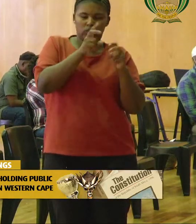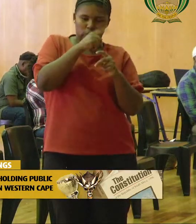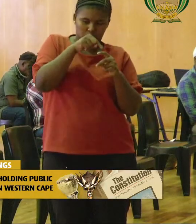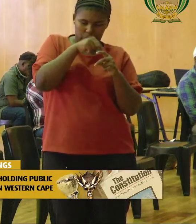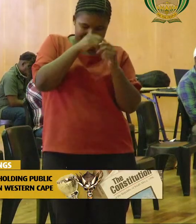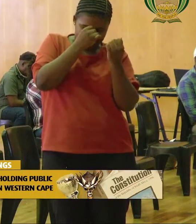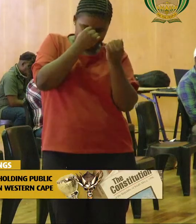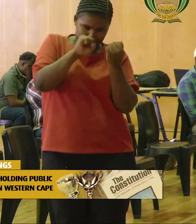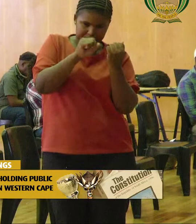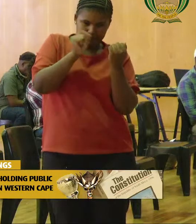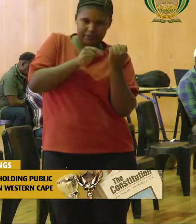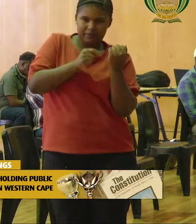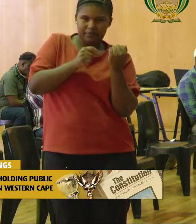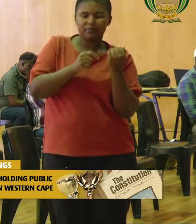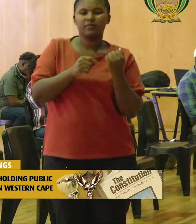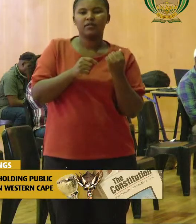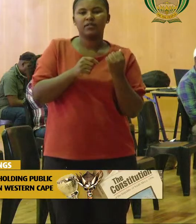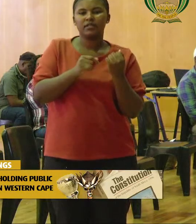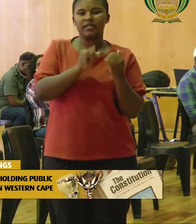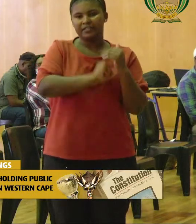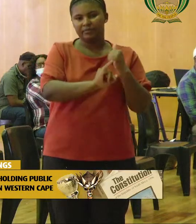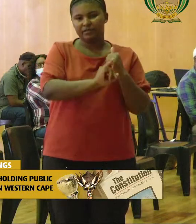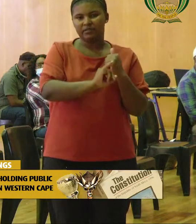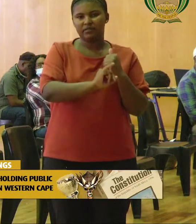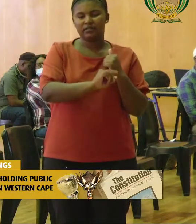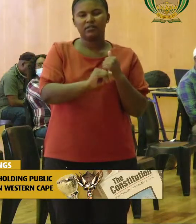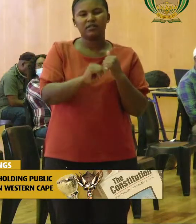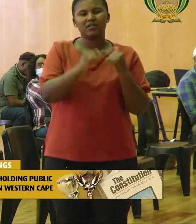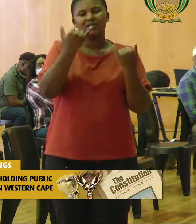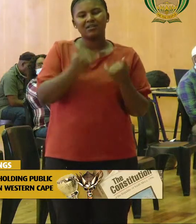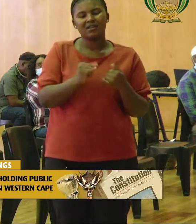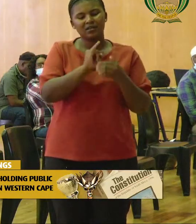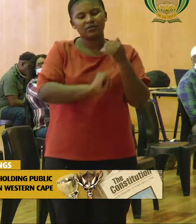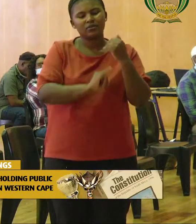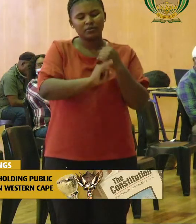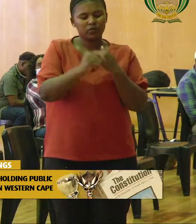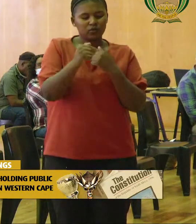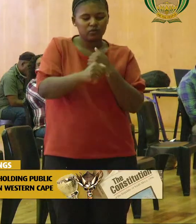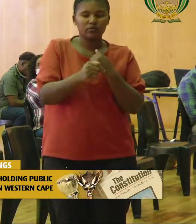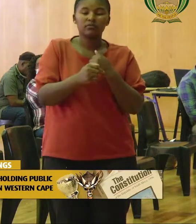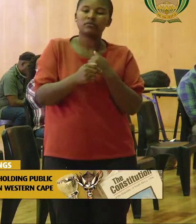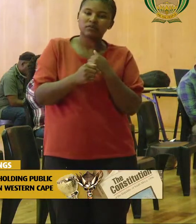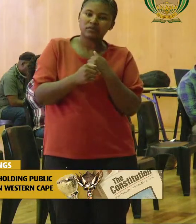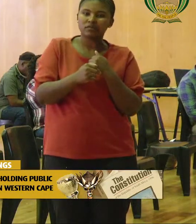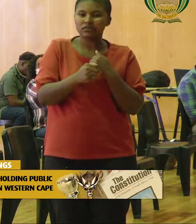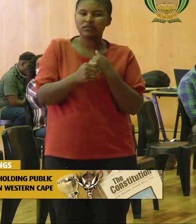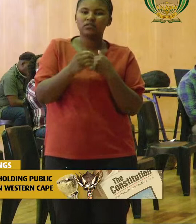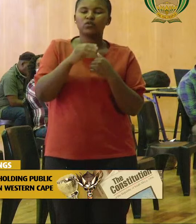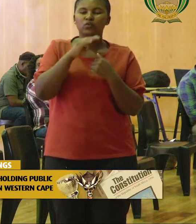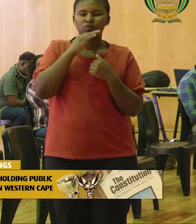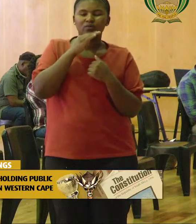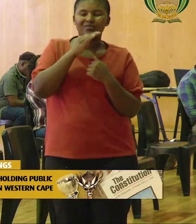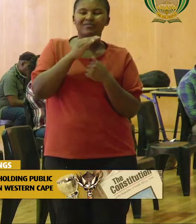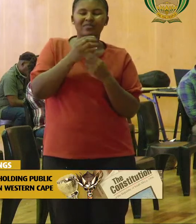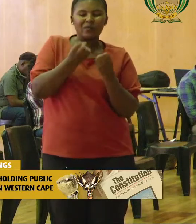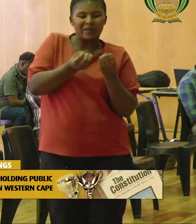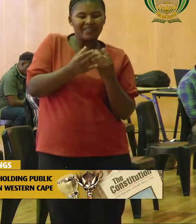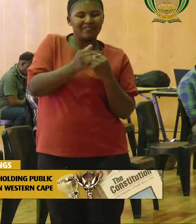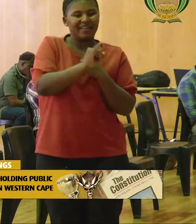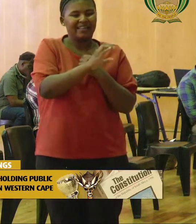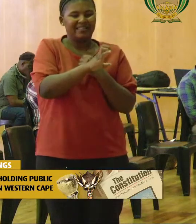Okokuqala lo mba kazimele geqe uzawubeka noxinzelelo kwaku-IEC